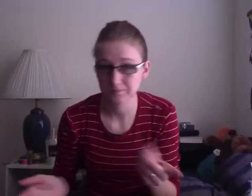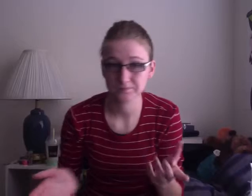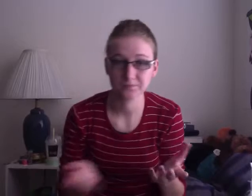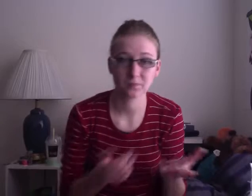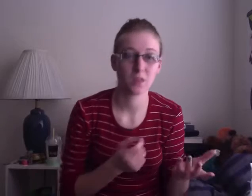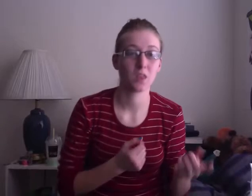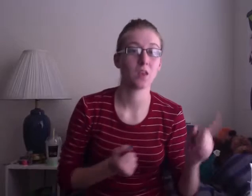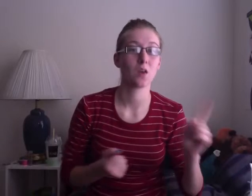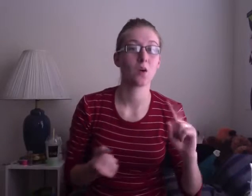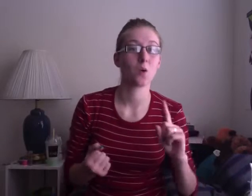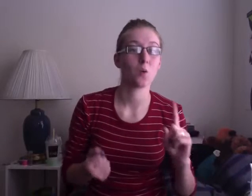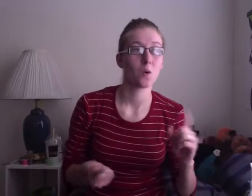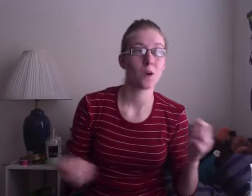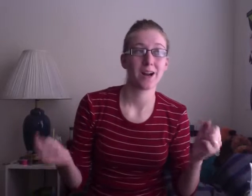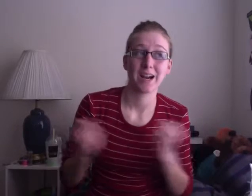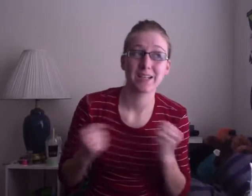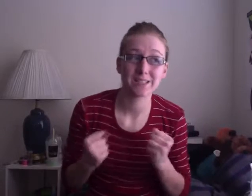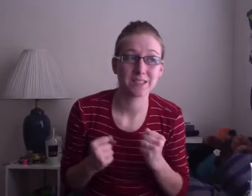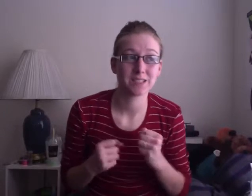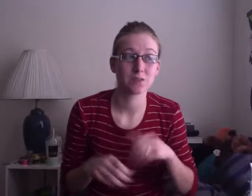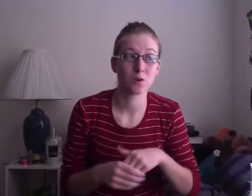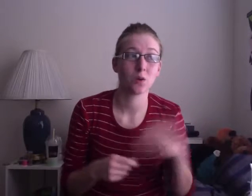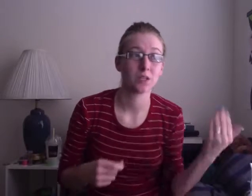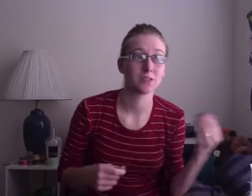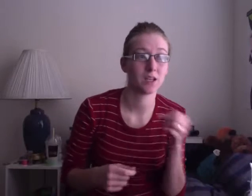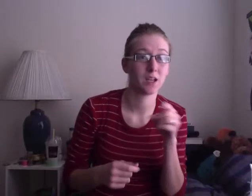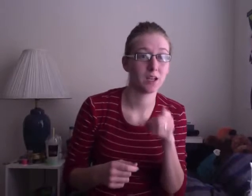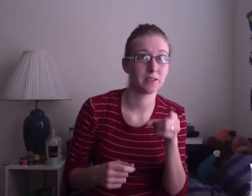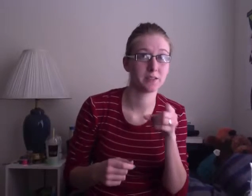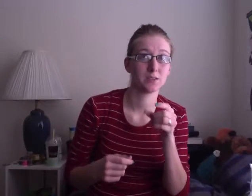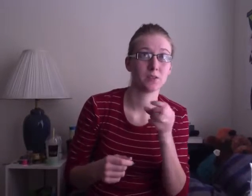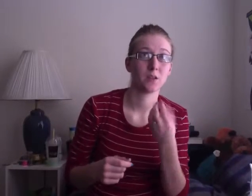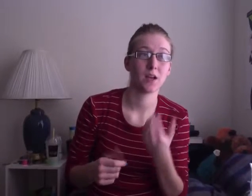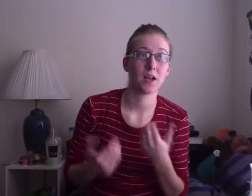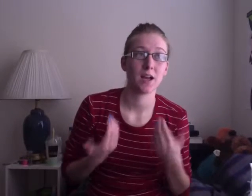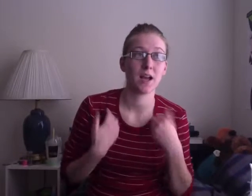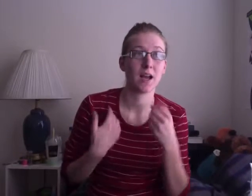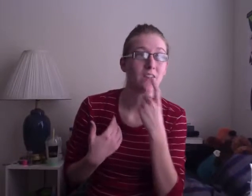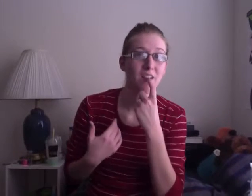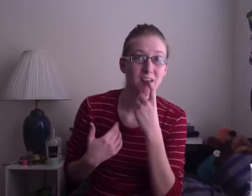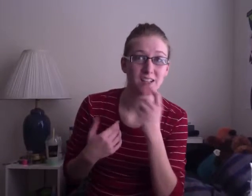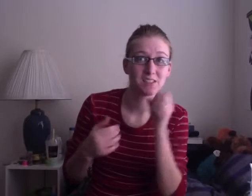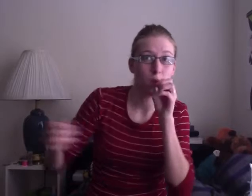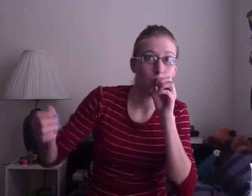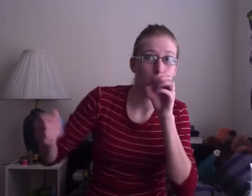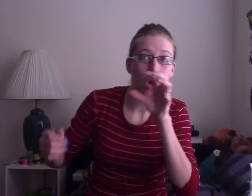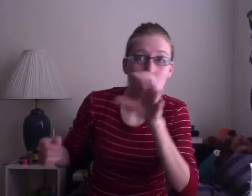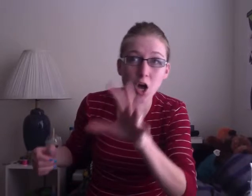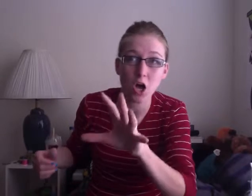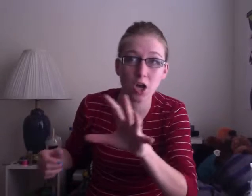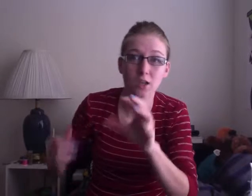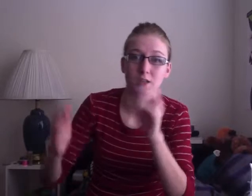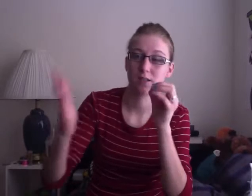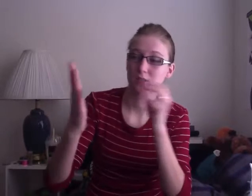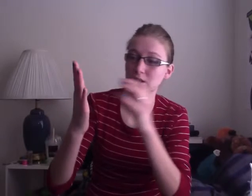outside and you breathe on the window glass. Okay, that's one. It's cold outside. You go up to a window itself and you breathe on the window.